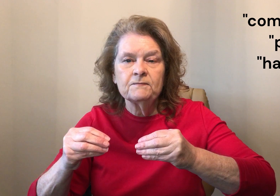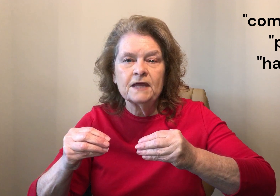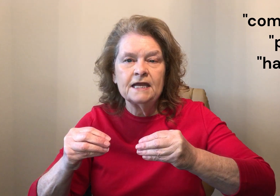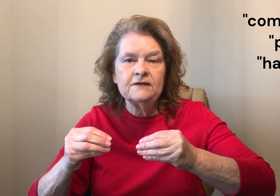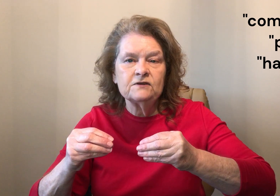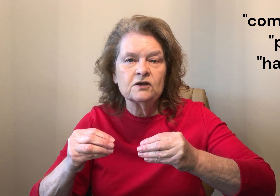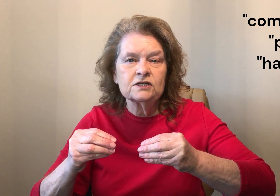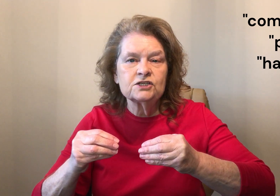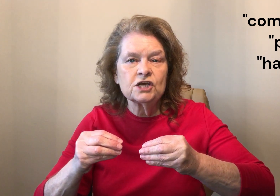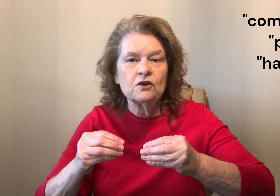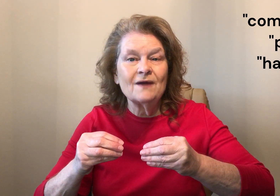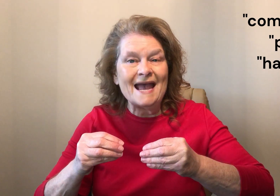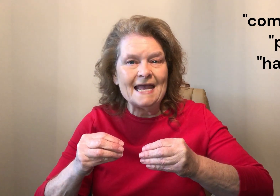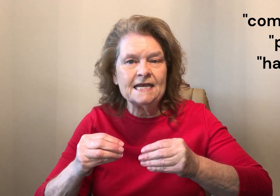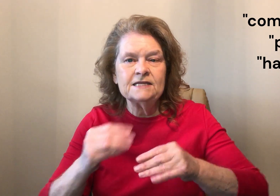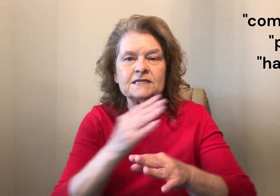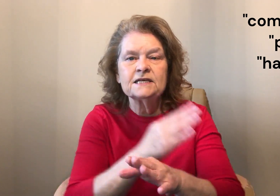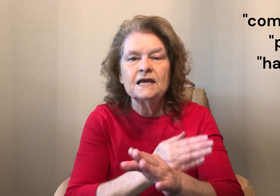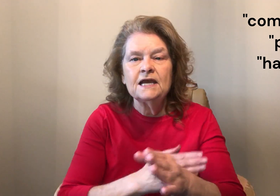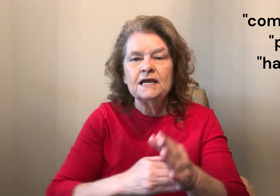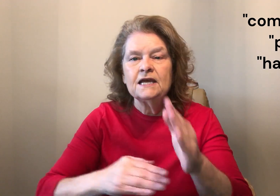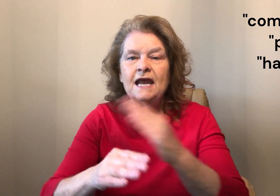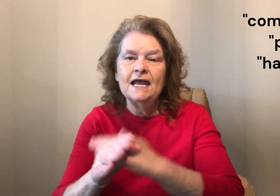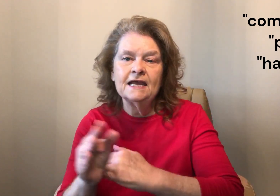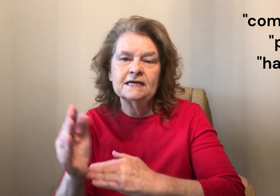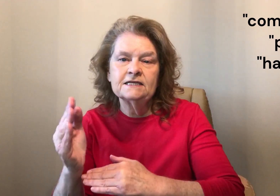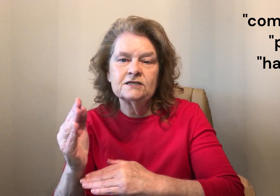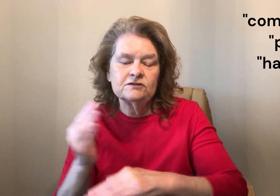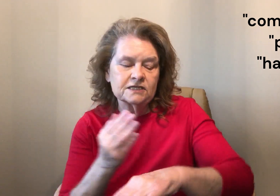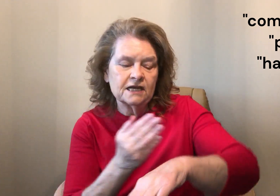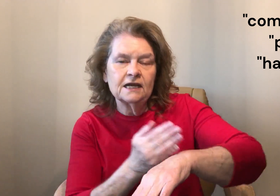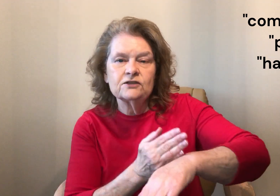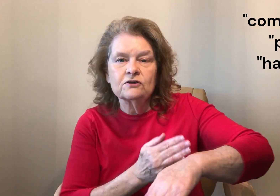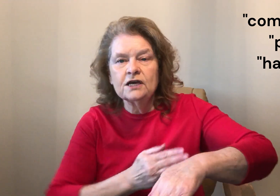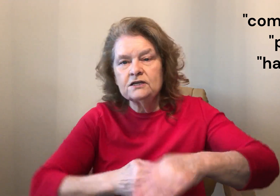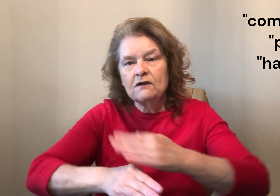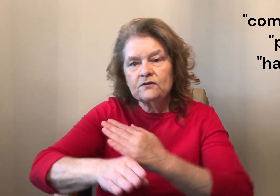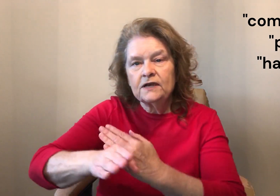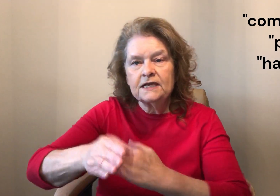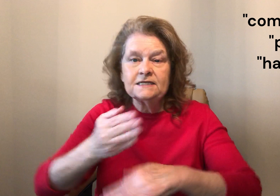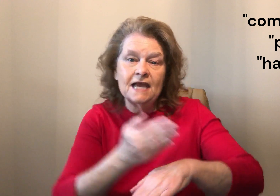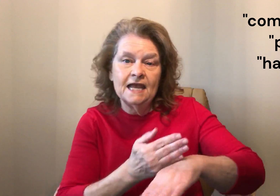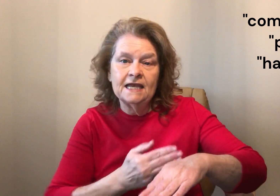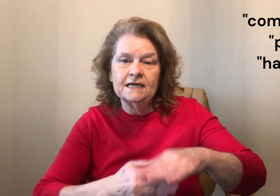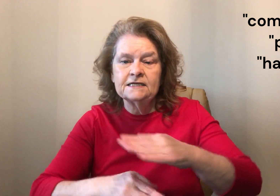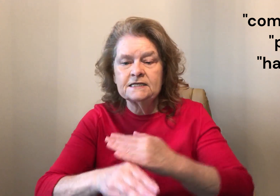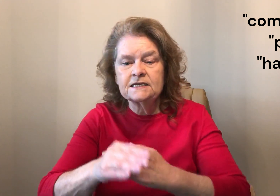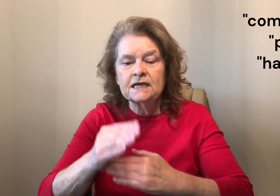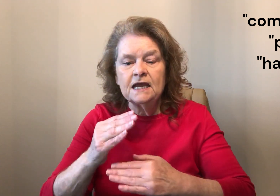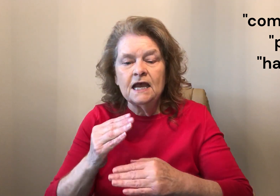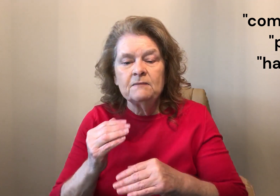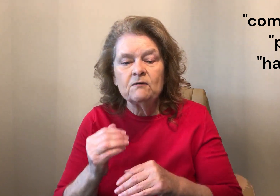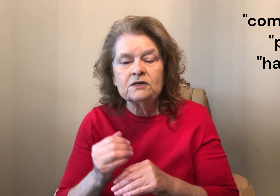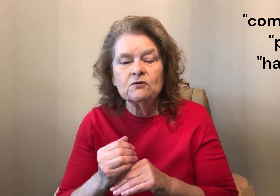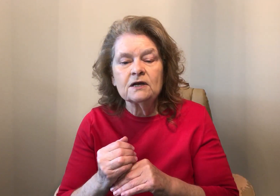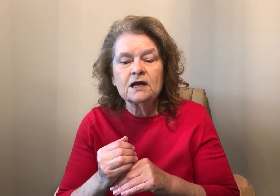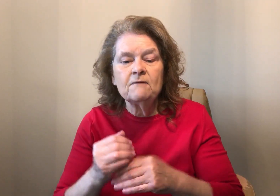And if you're going to show hands, you just kind of like you're cutting off your hands. But we're doing